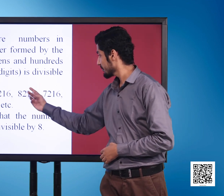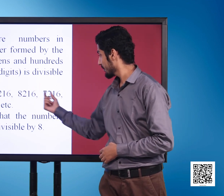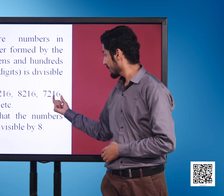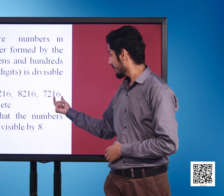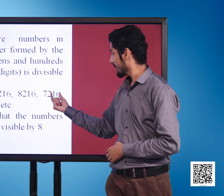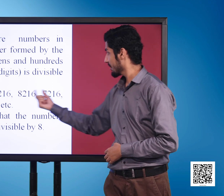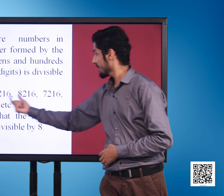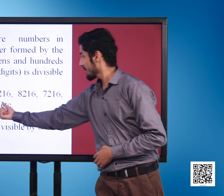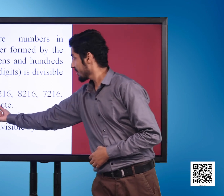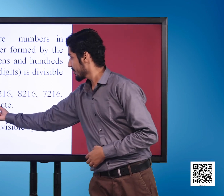10,216,